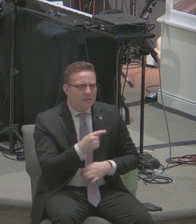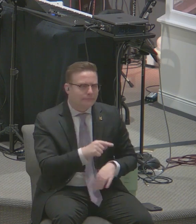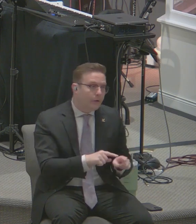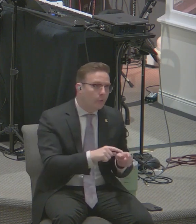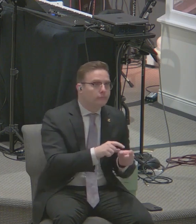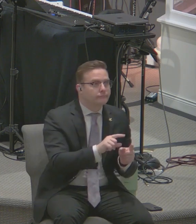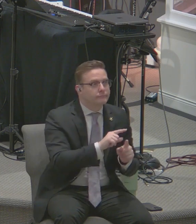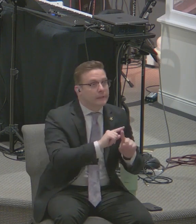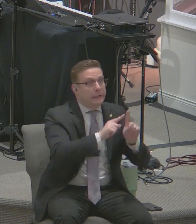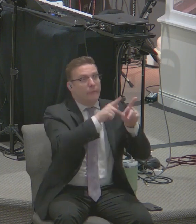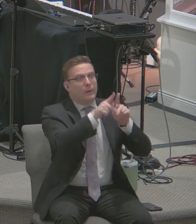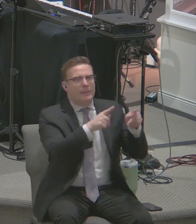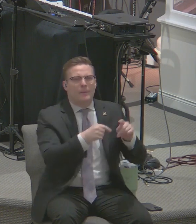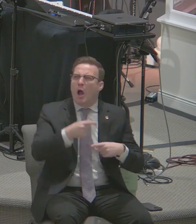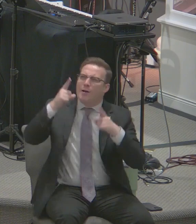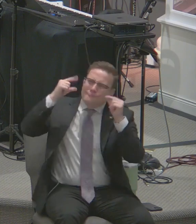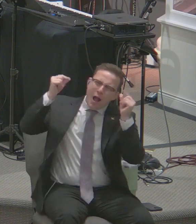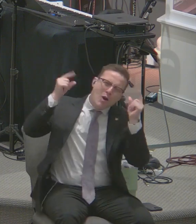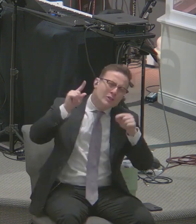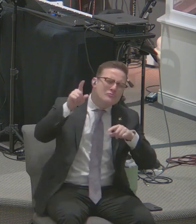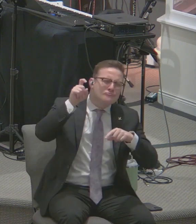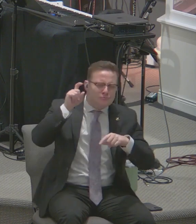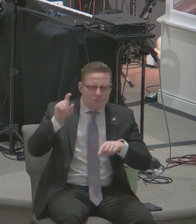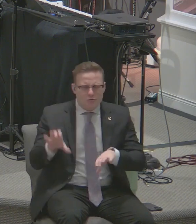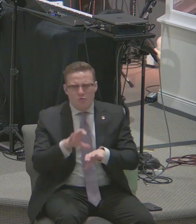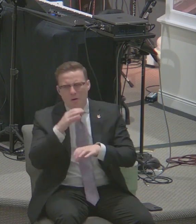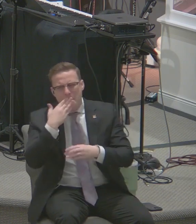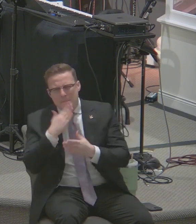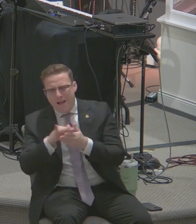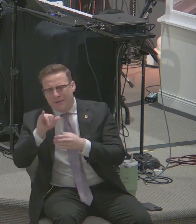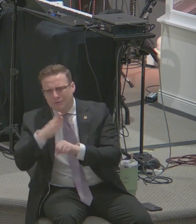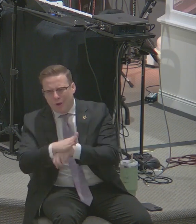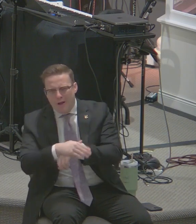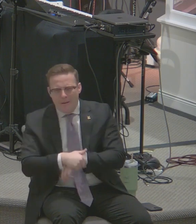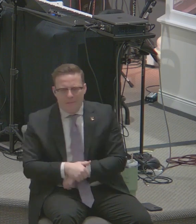random people who were like, hey, Moses, you're doing a bad job.